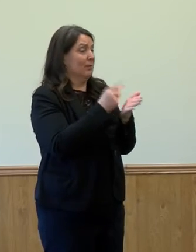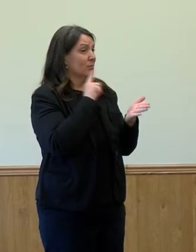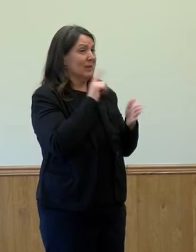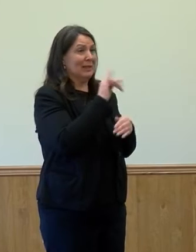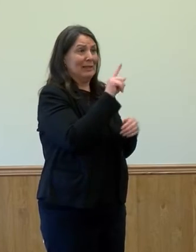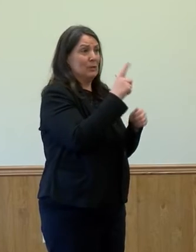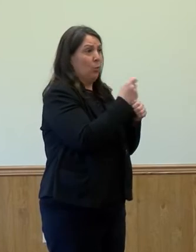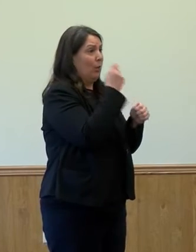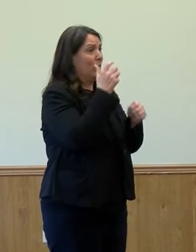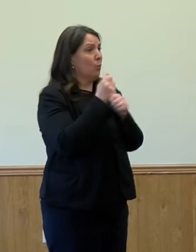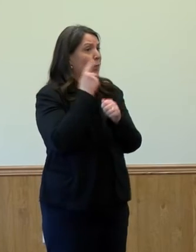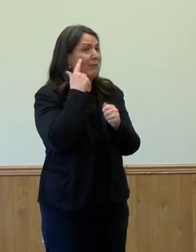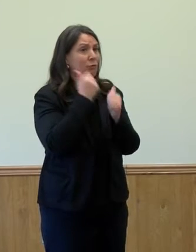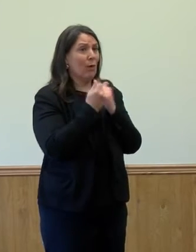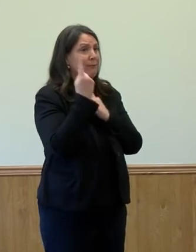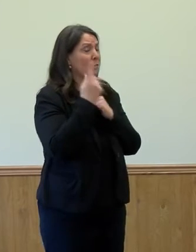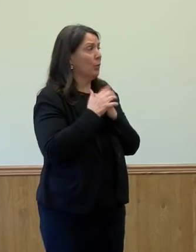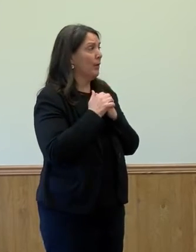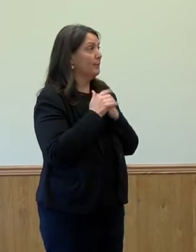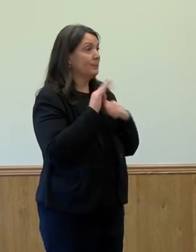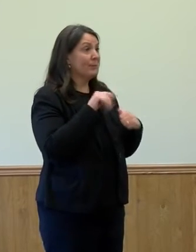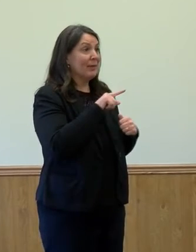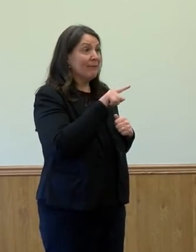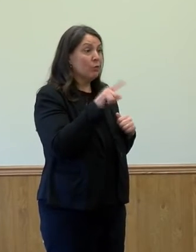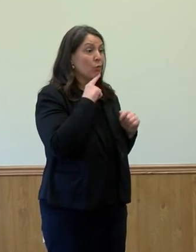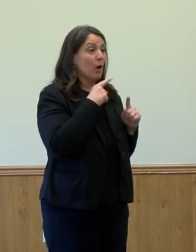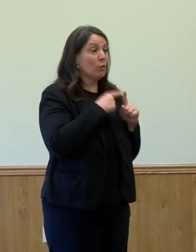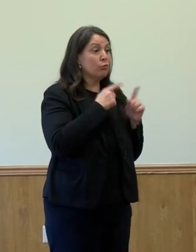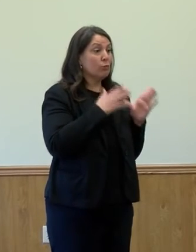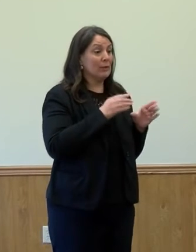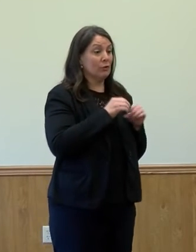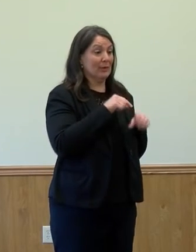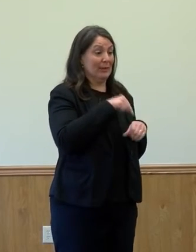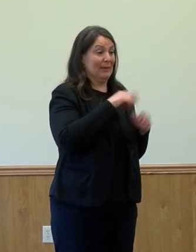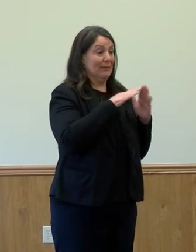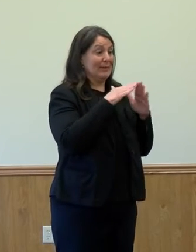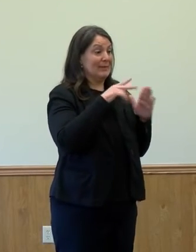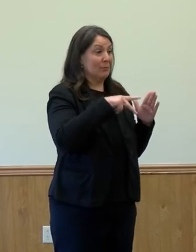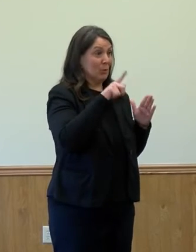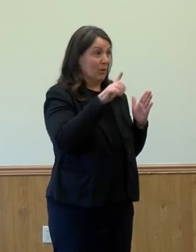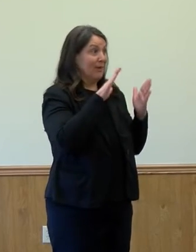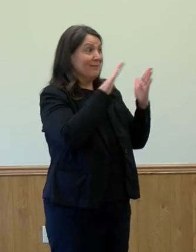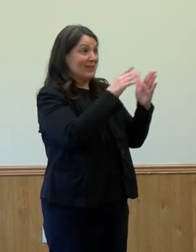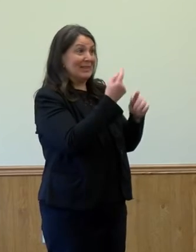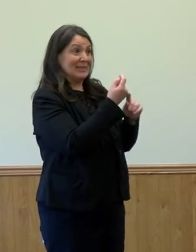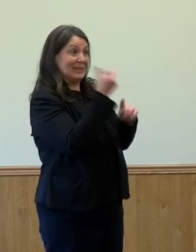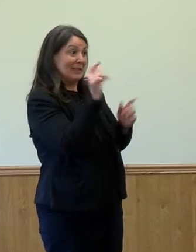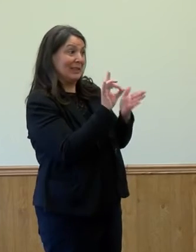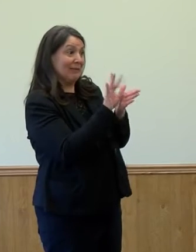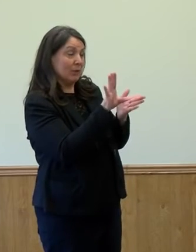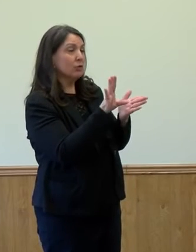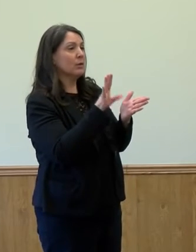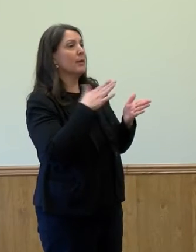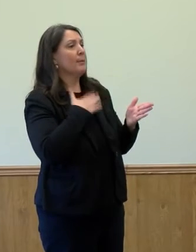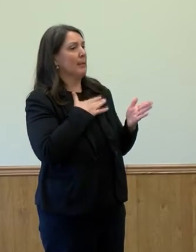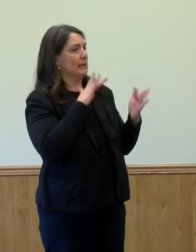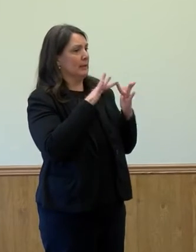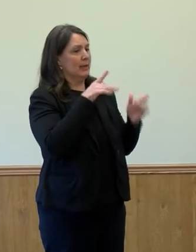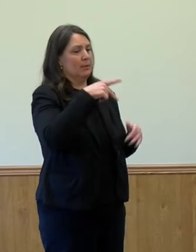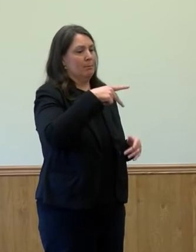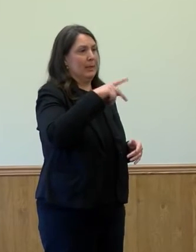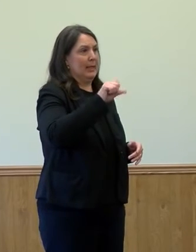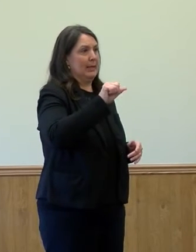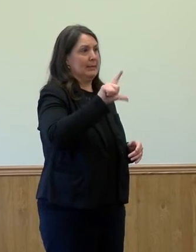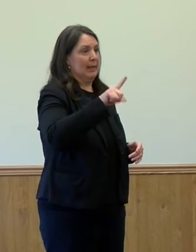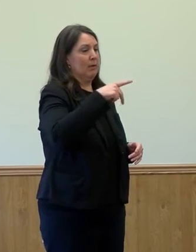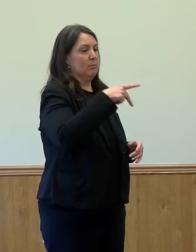involved in the process. If you're a tenant in the city of Peoria and you're facing eviction, please contact Prairie State Legal Services.